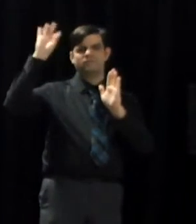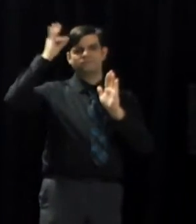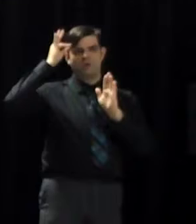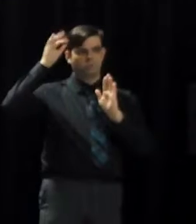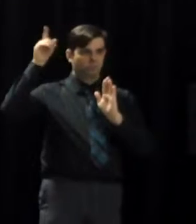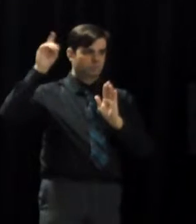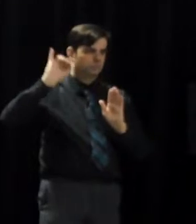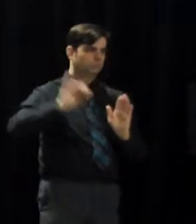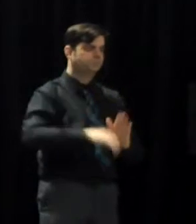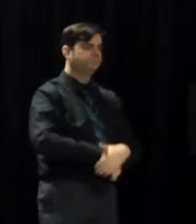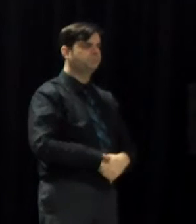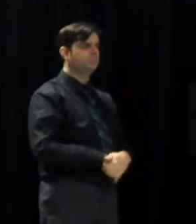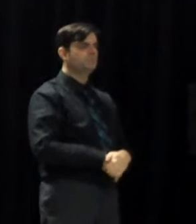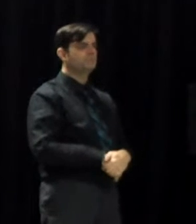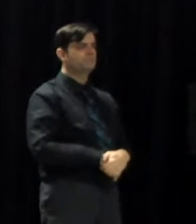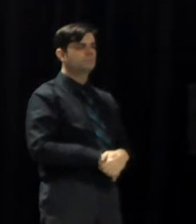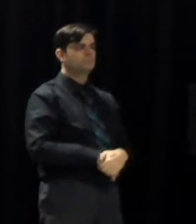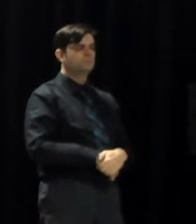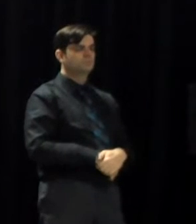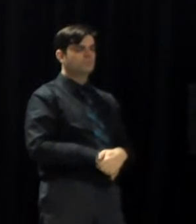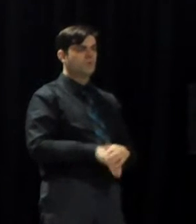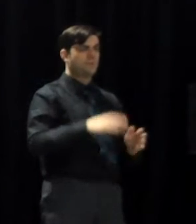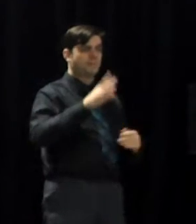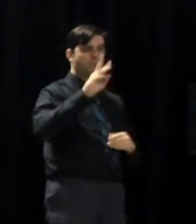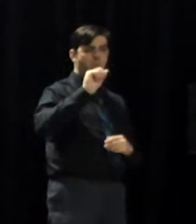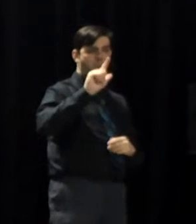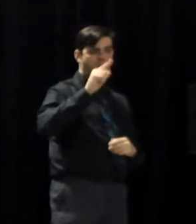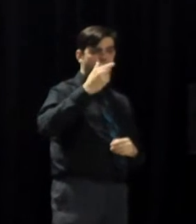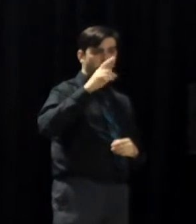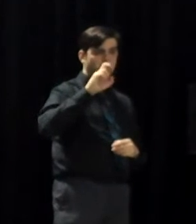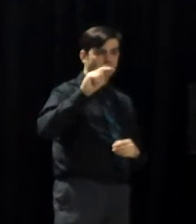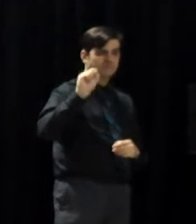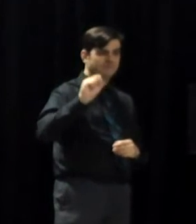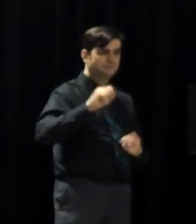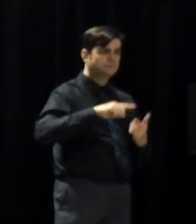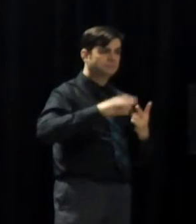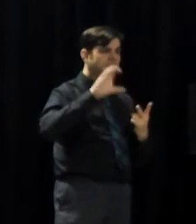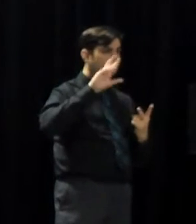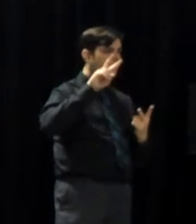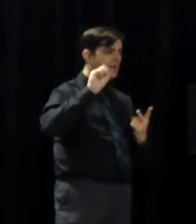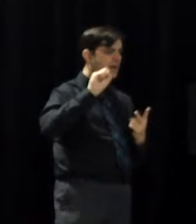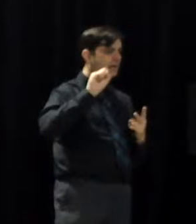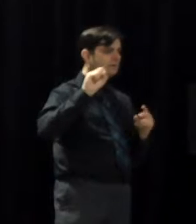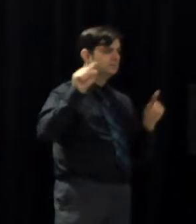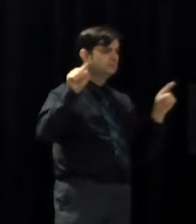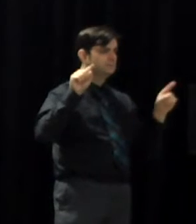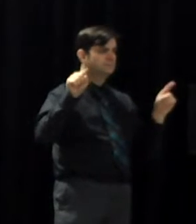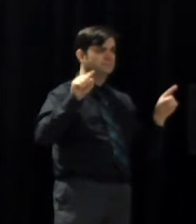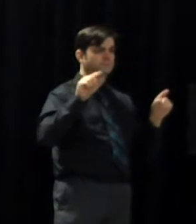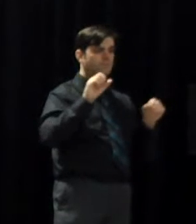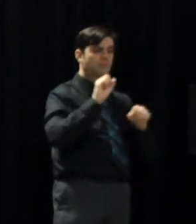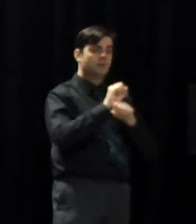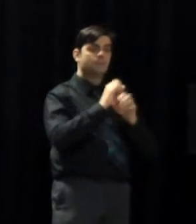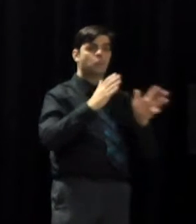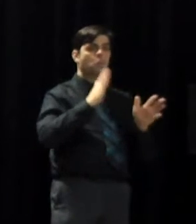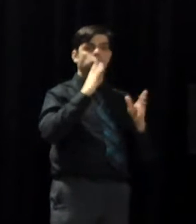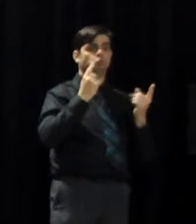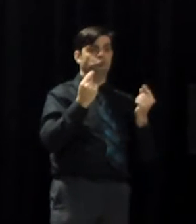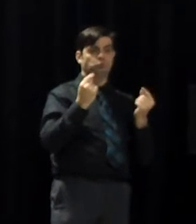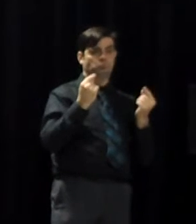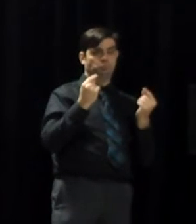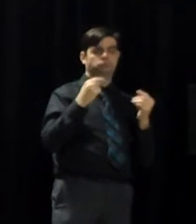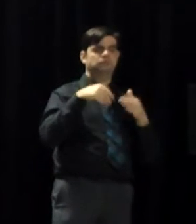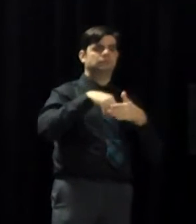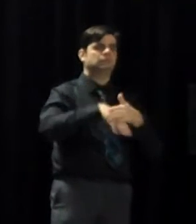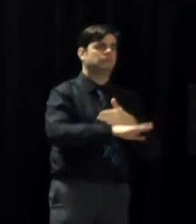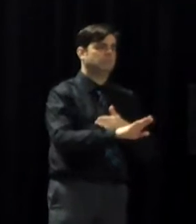and CVS going into the nursing home and giving the vaccine. I think that's how it's been explained to us